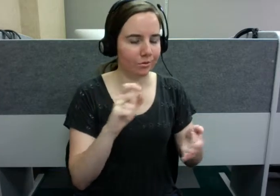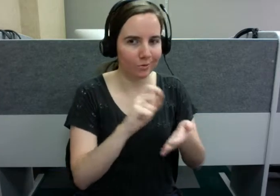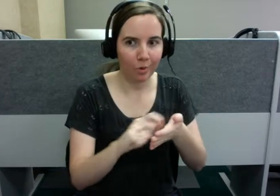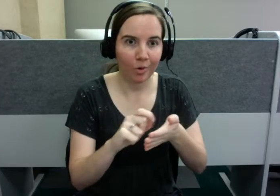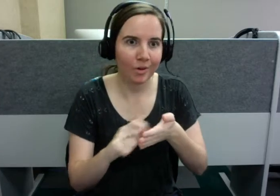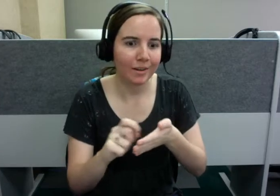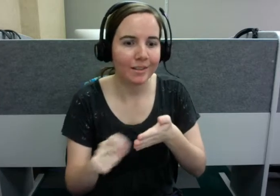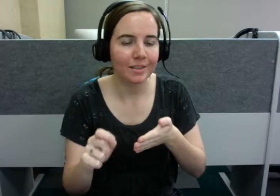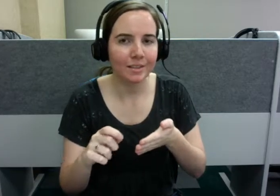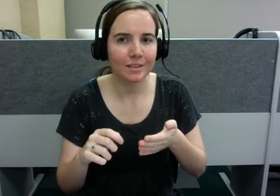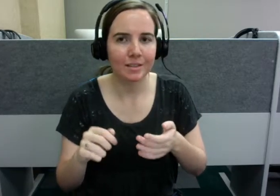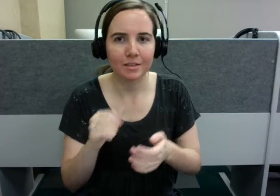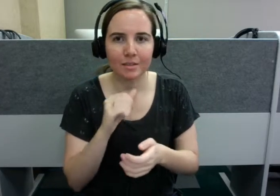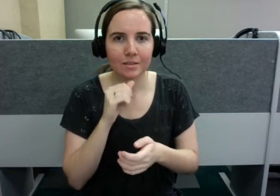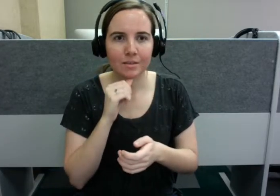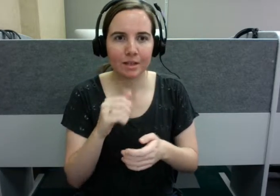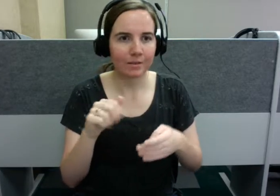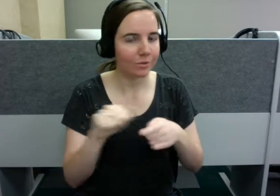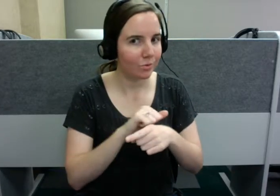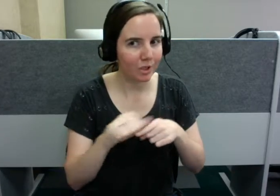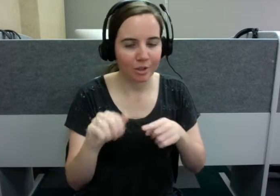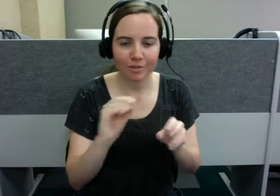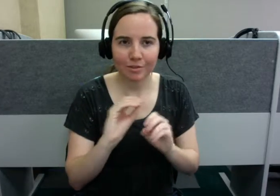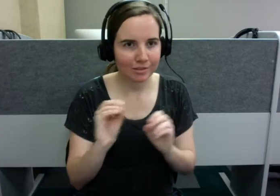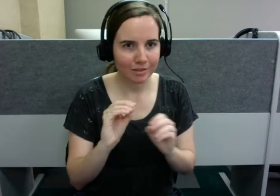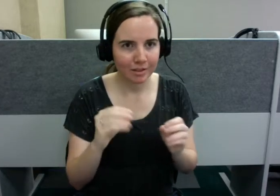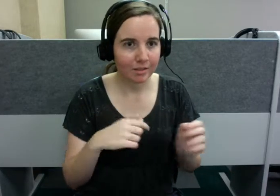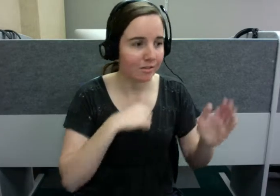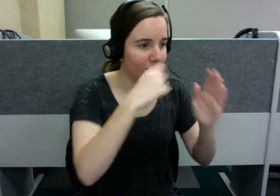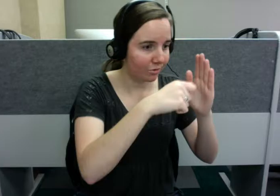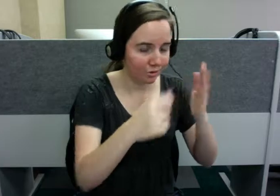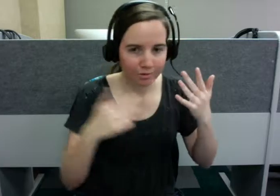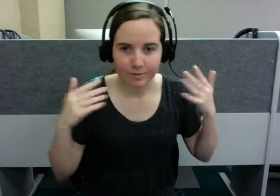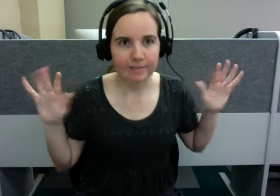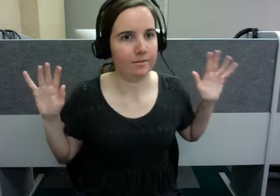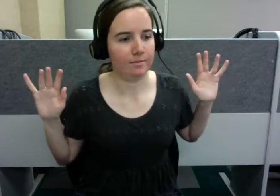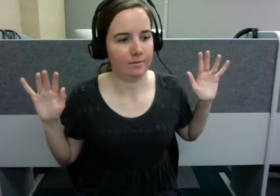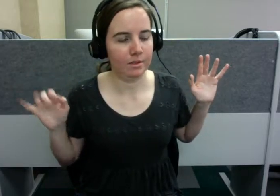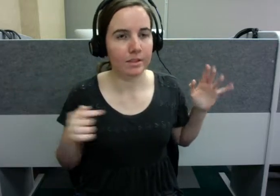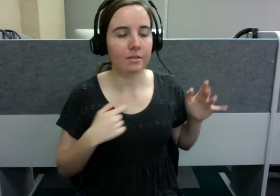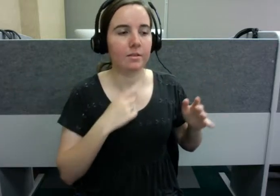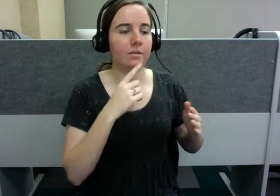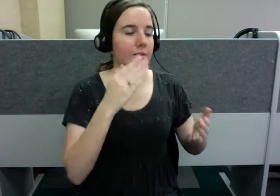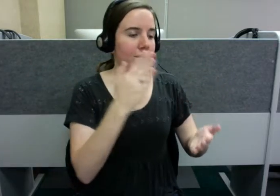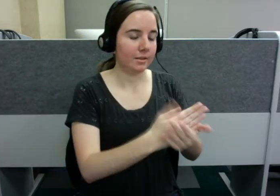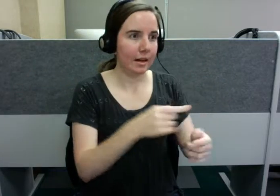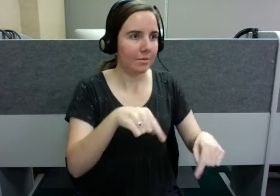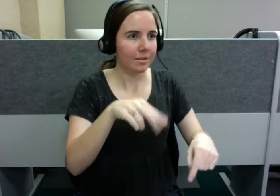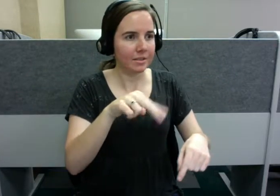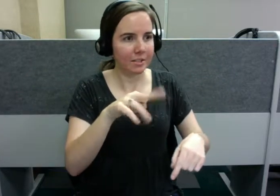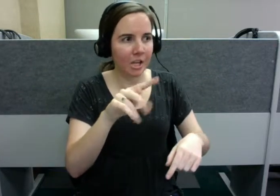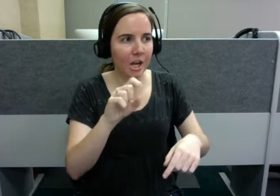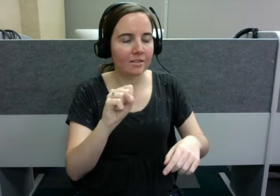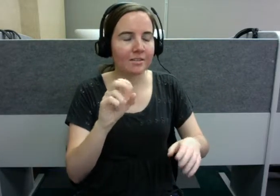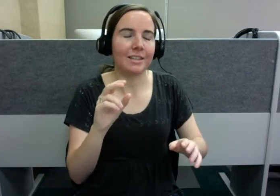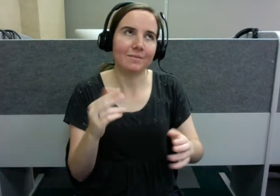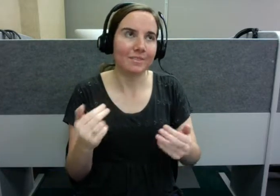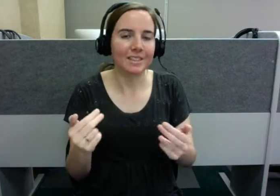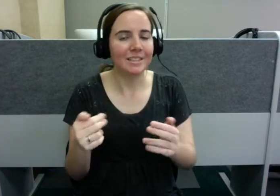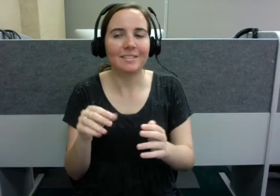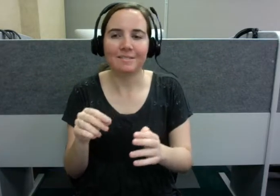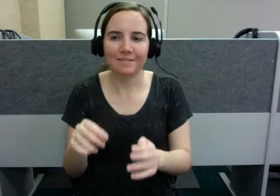around, we don't rehearse. We shoot what we get. I said, stop. This is nuts. I mean, you know what I'm saying? This